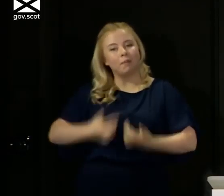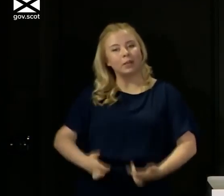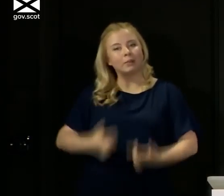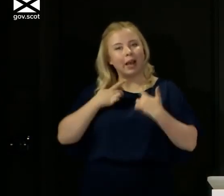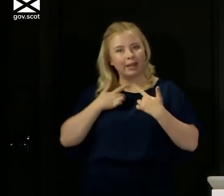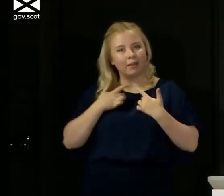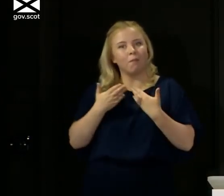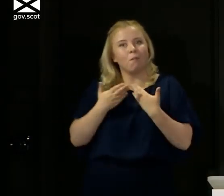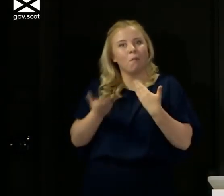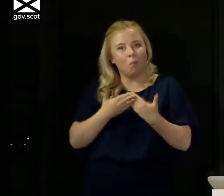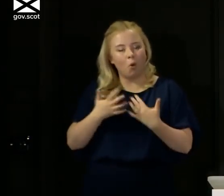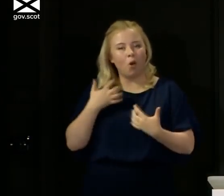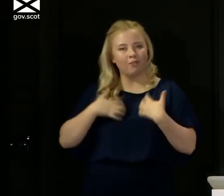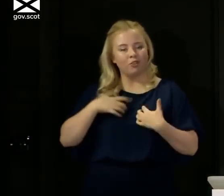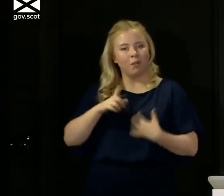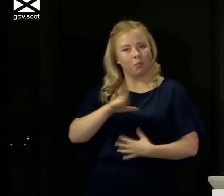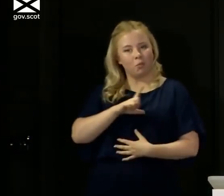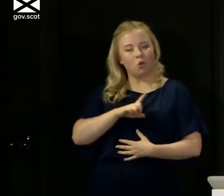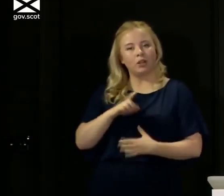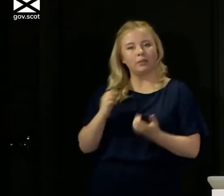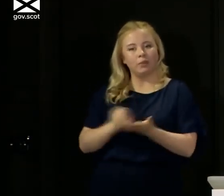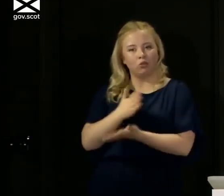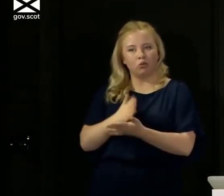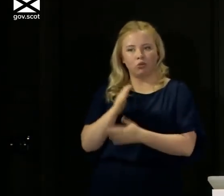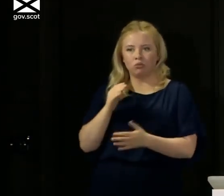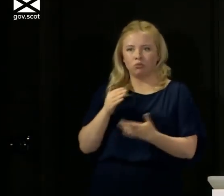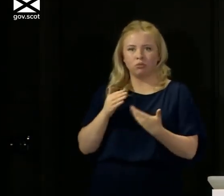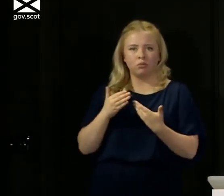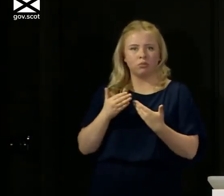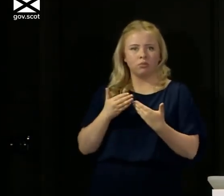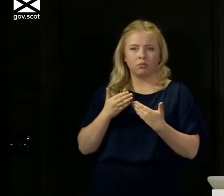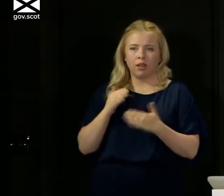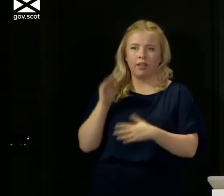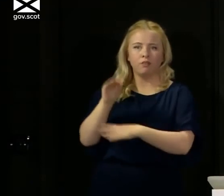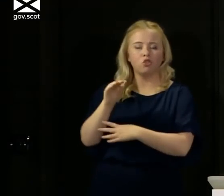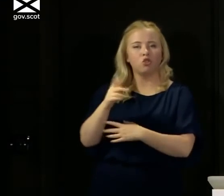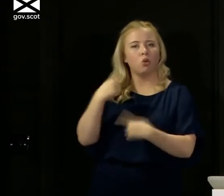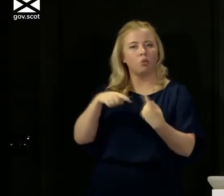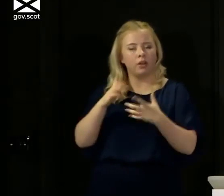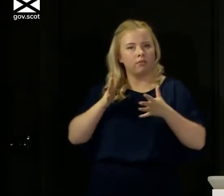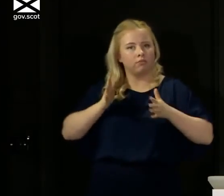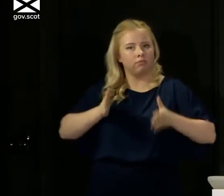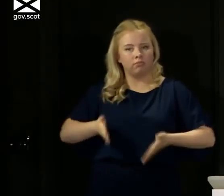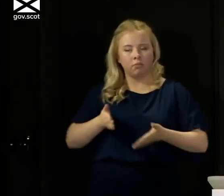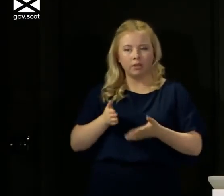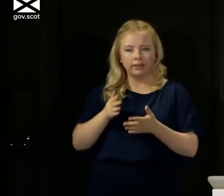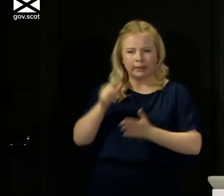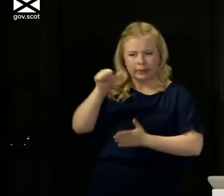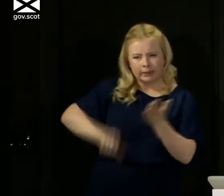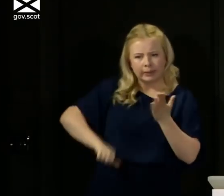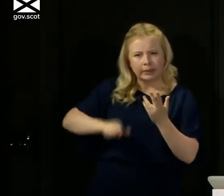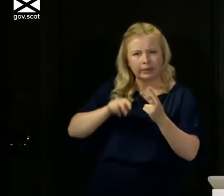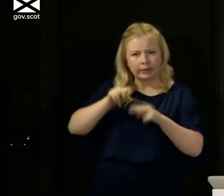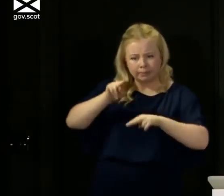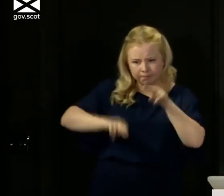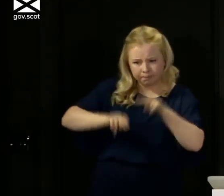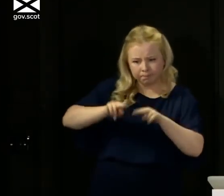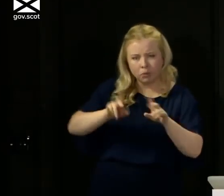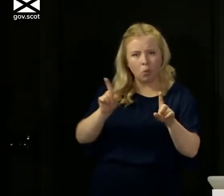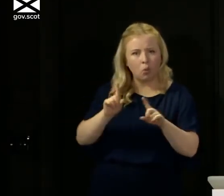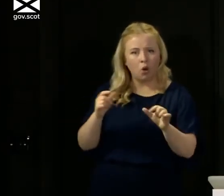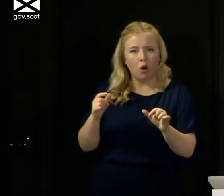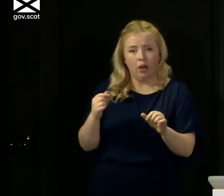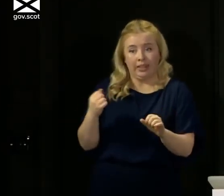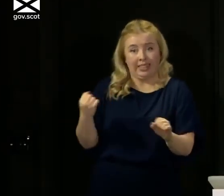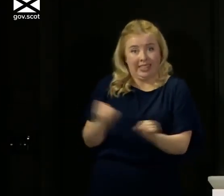respects, to make sure that in the fullness of time, we take a very hard forensic look at what we did, what we didn't